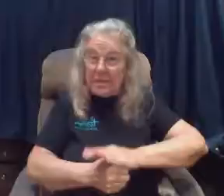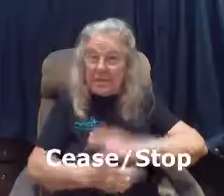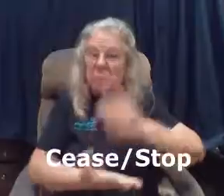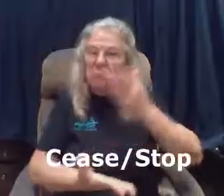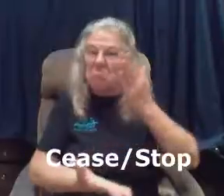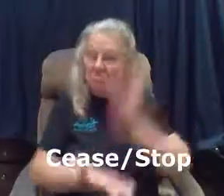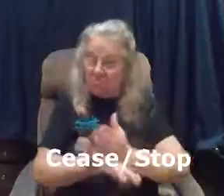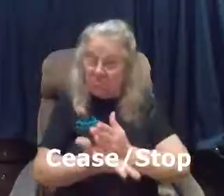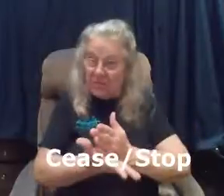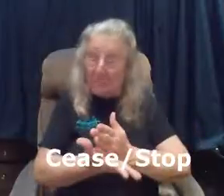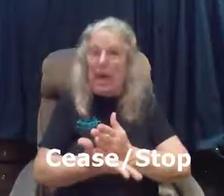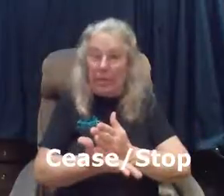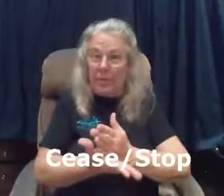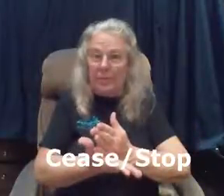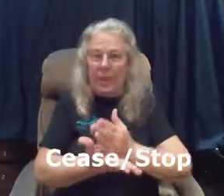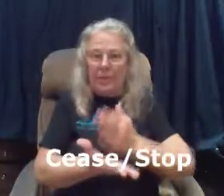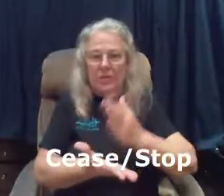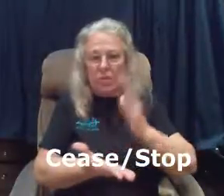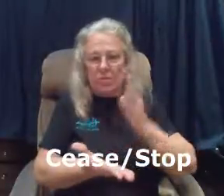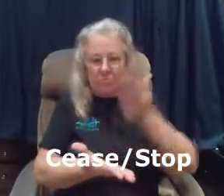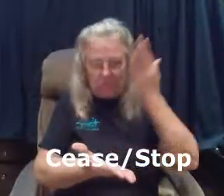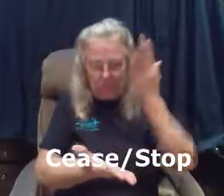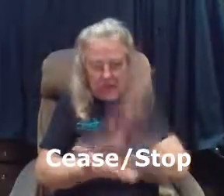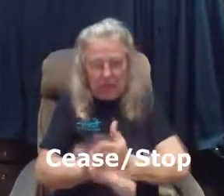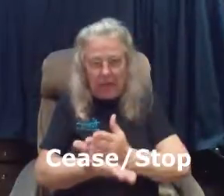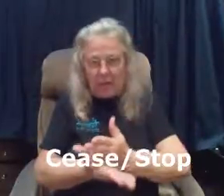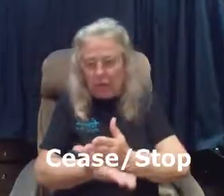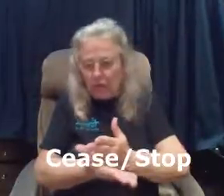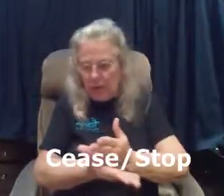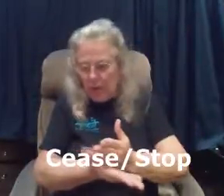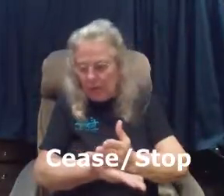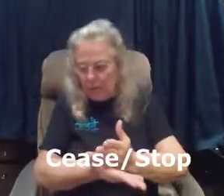cease, stop. And that's just cutting straight down.